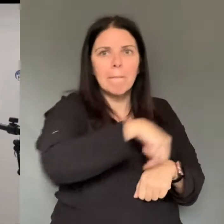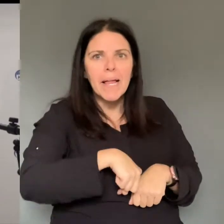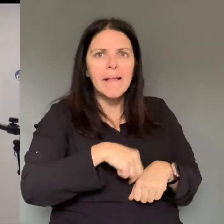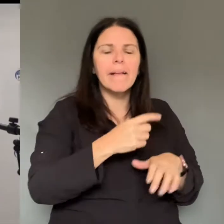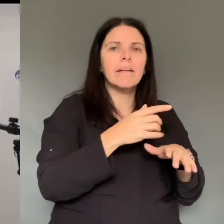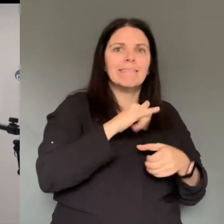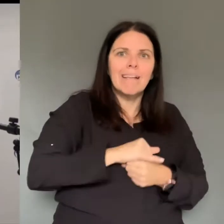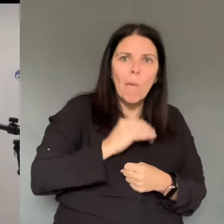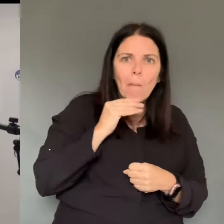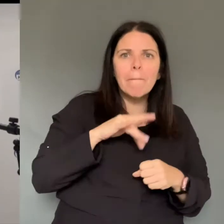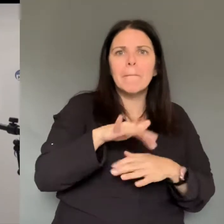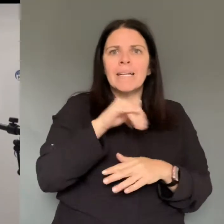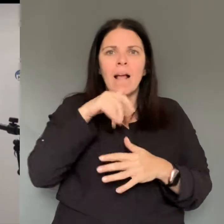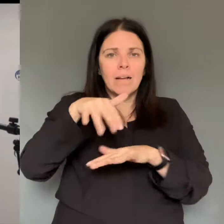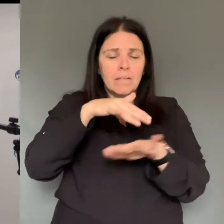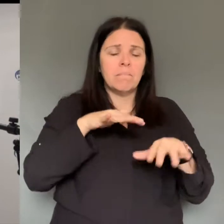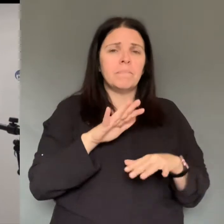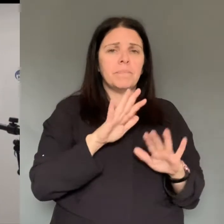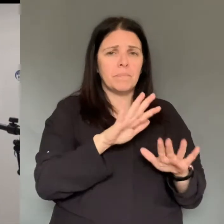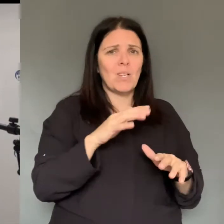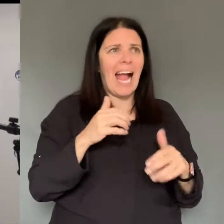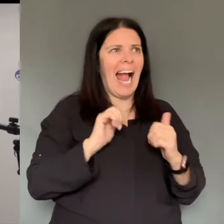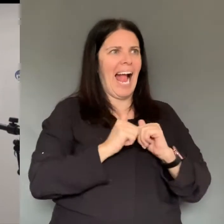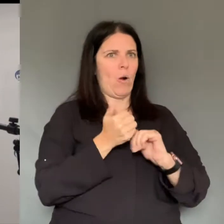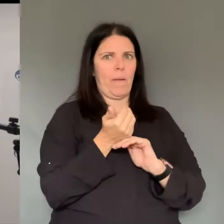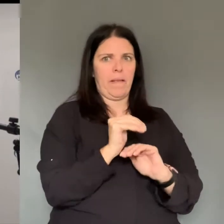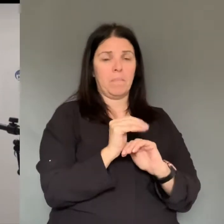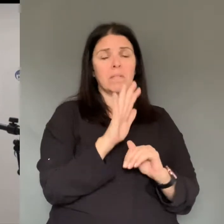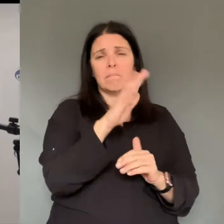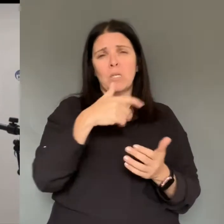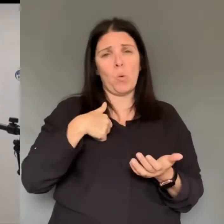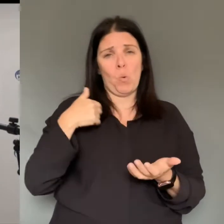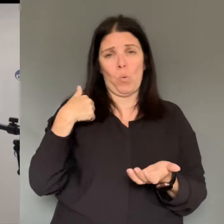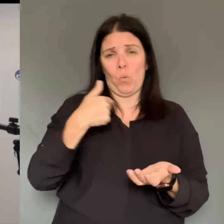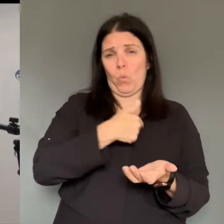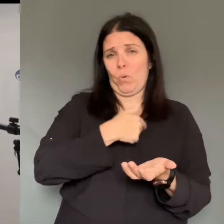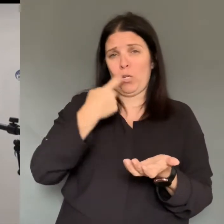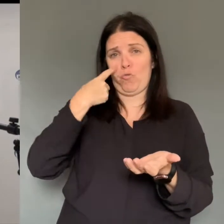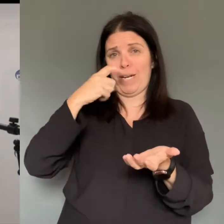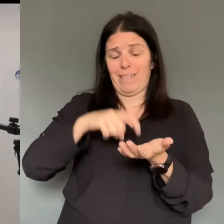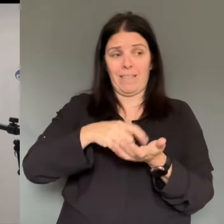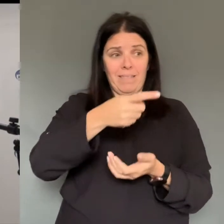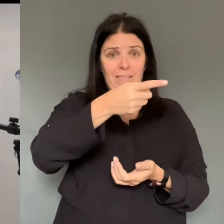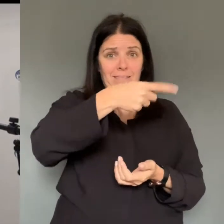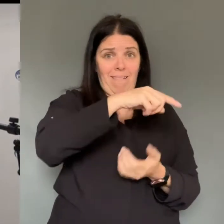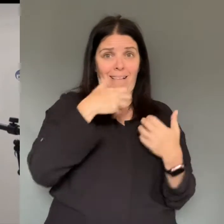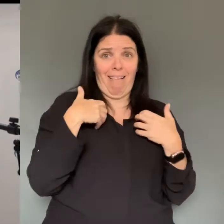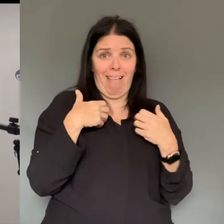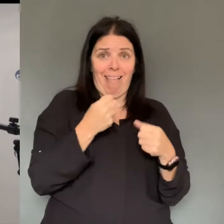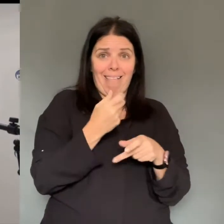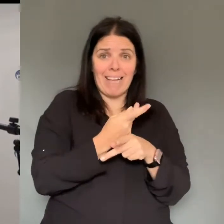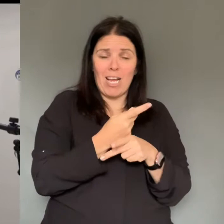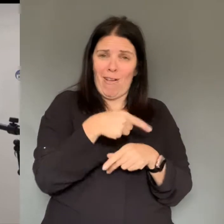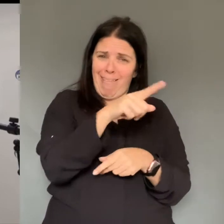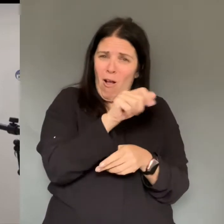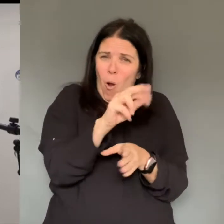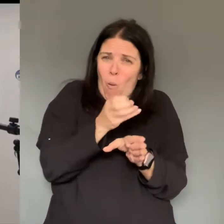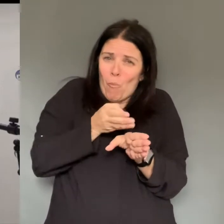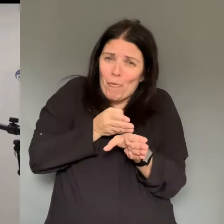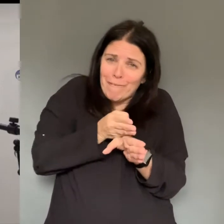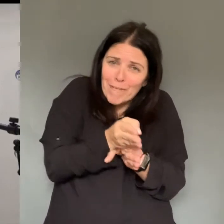disagreement on that part. I think those are important people and they are doing that work. What we are looking for is when we're talking